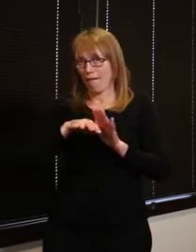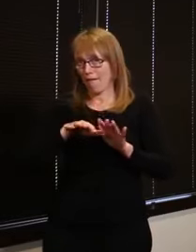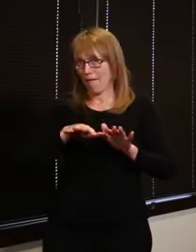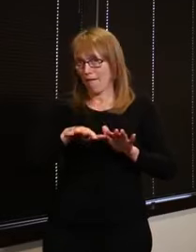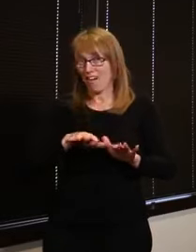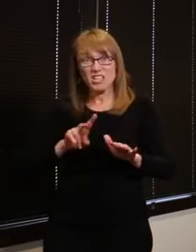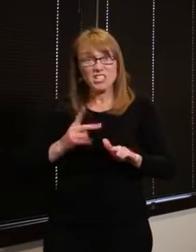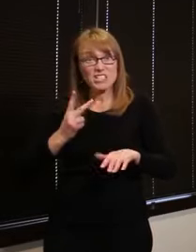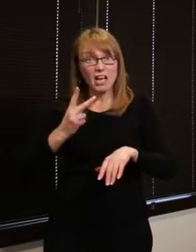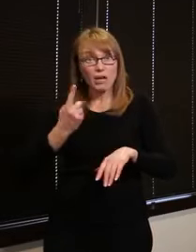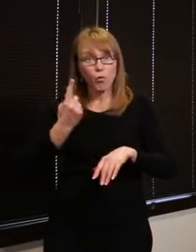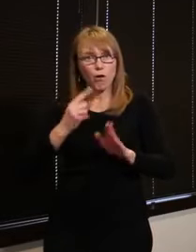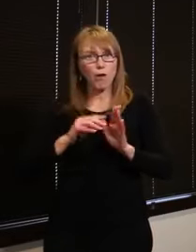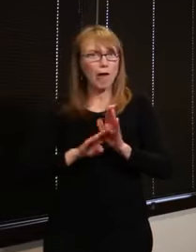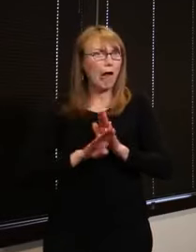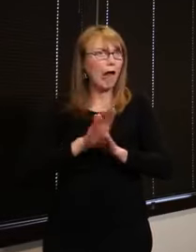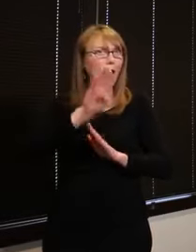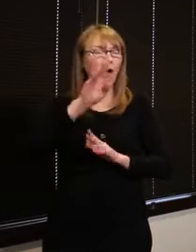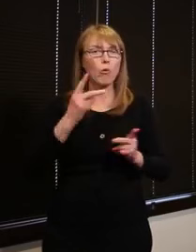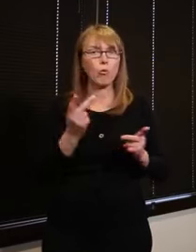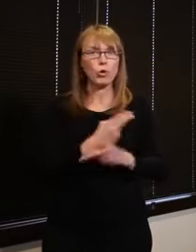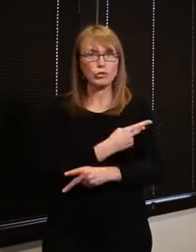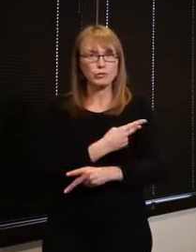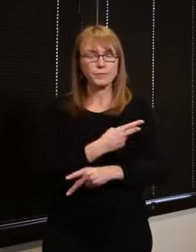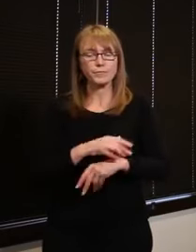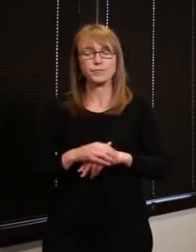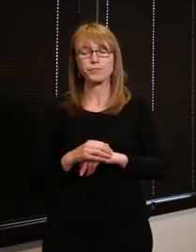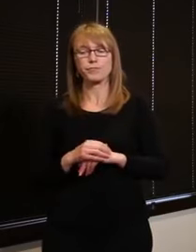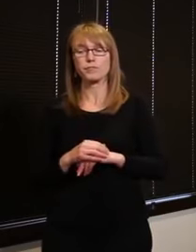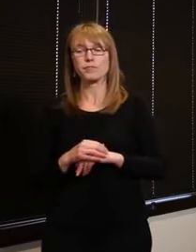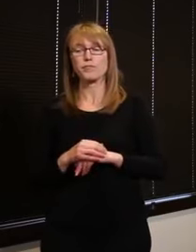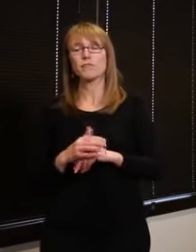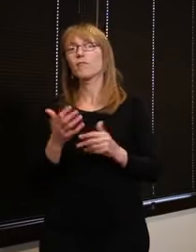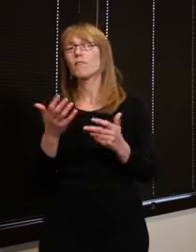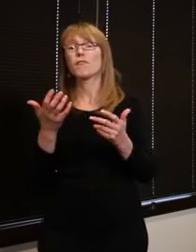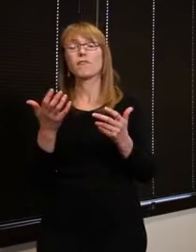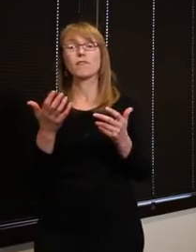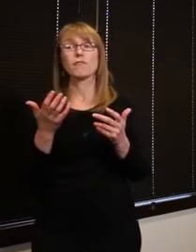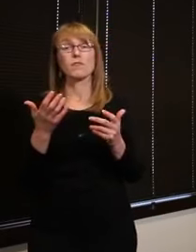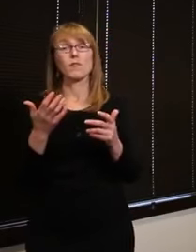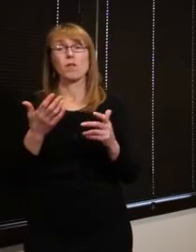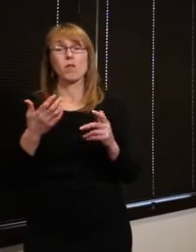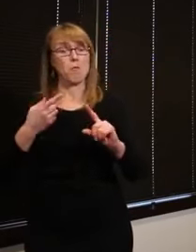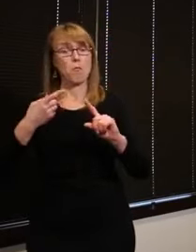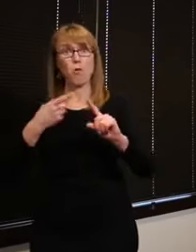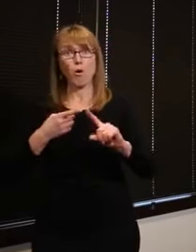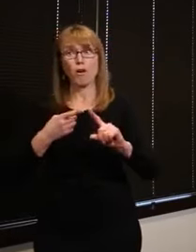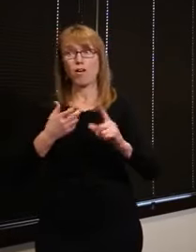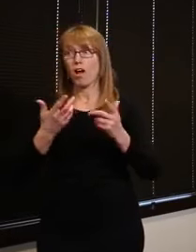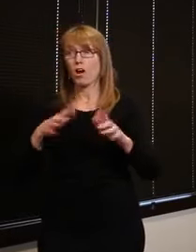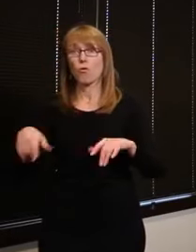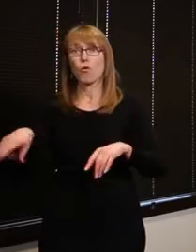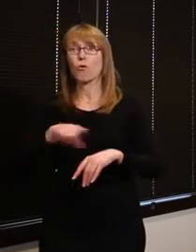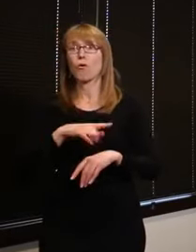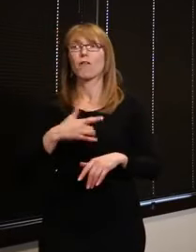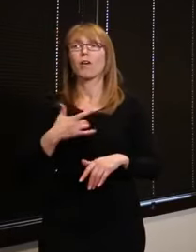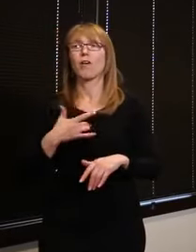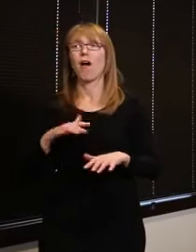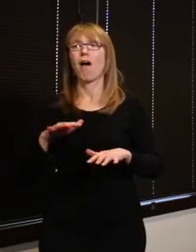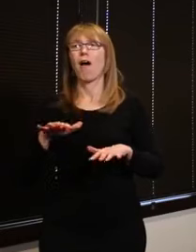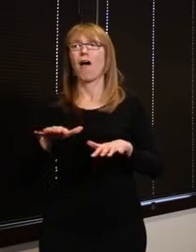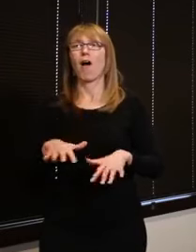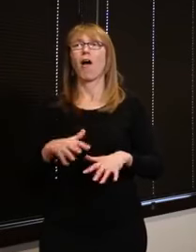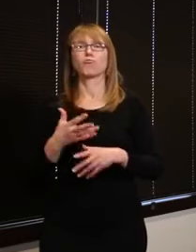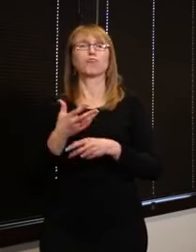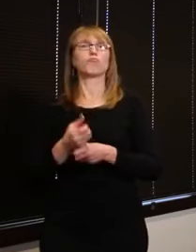false sense of security that if we can get over the first wave of infections, that it will be clear